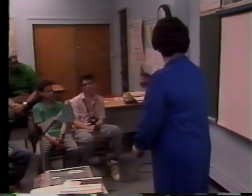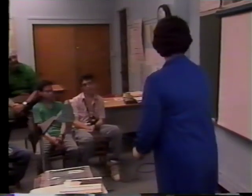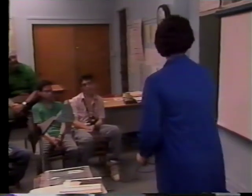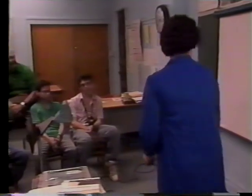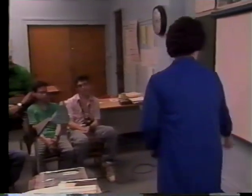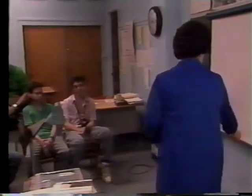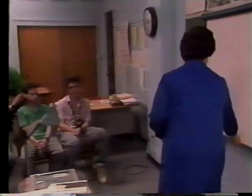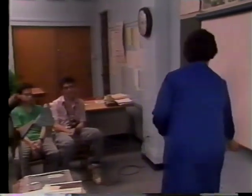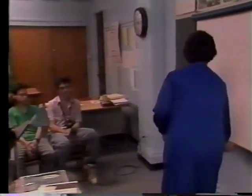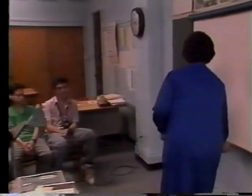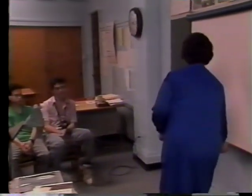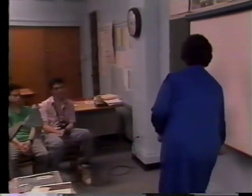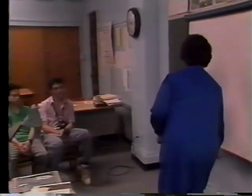watch.